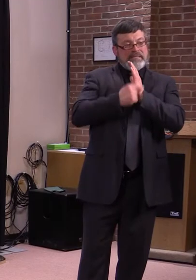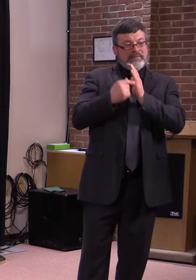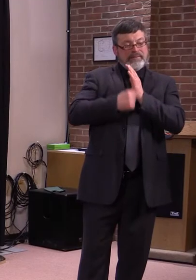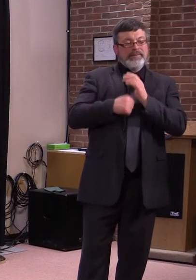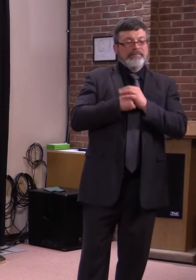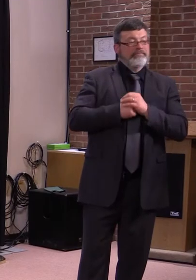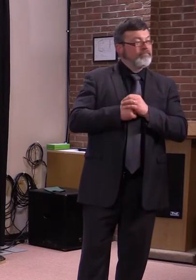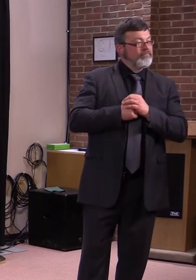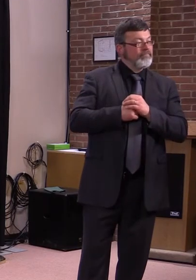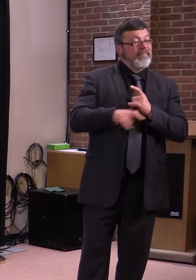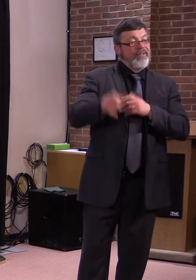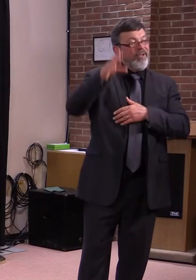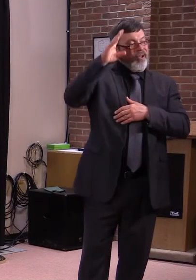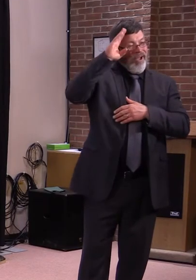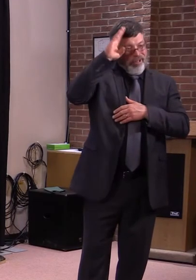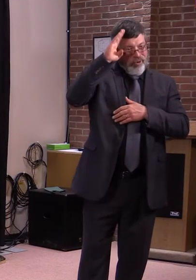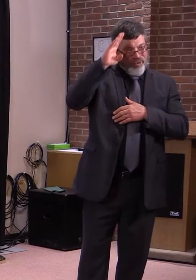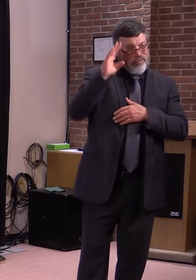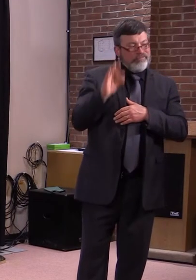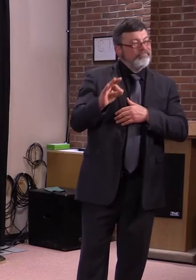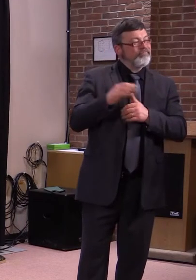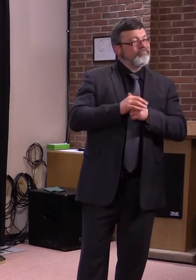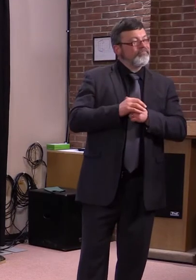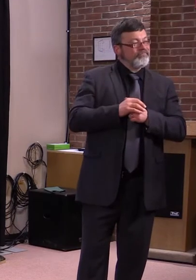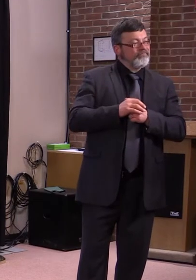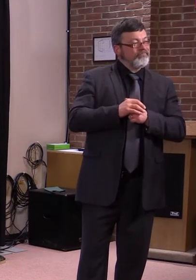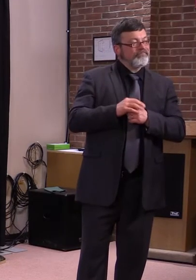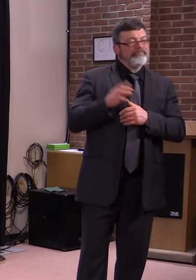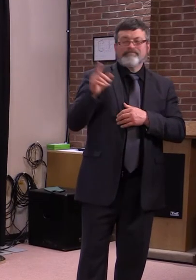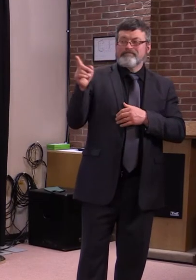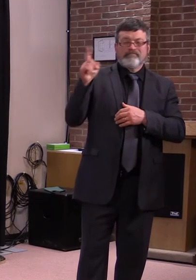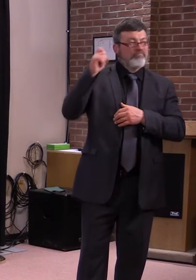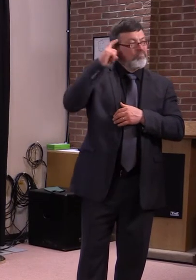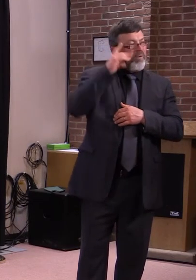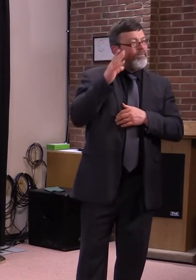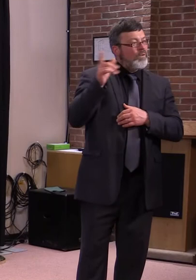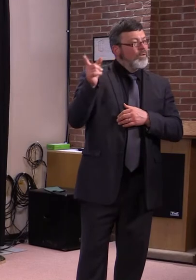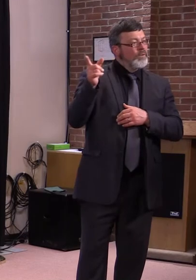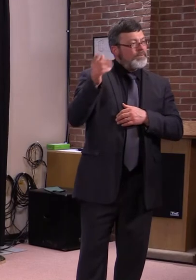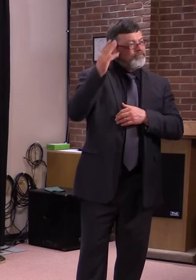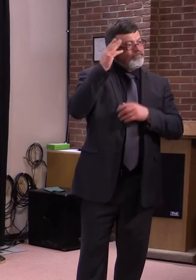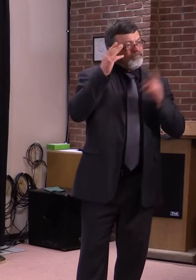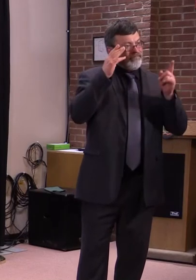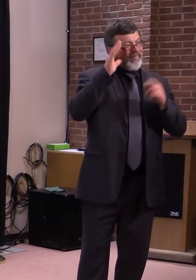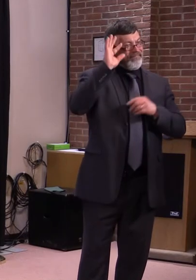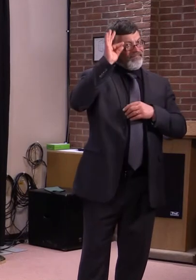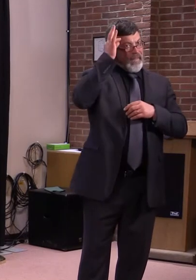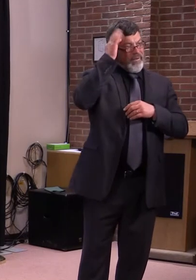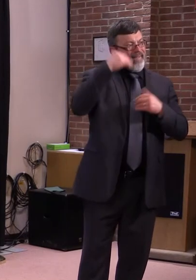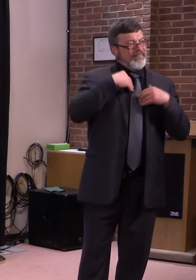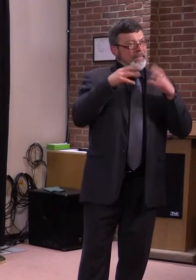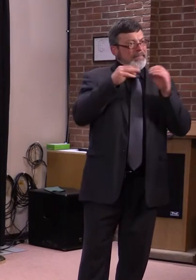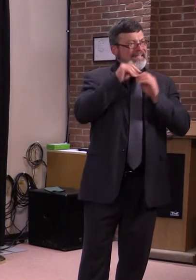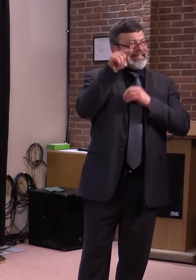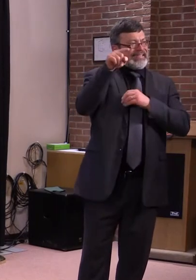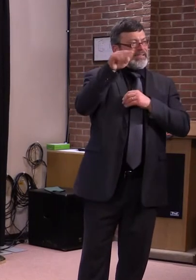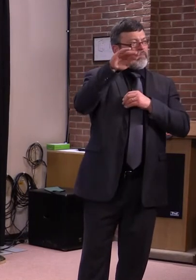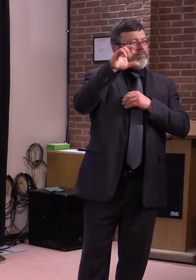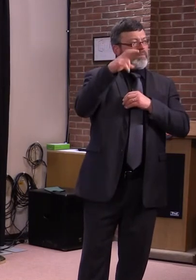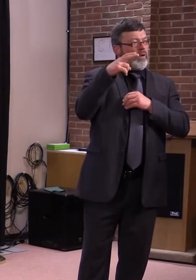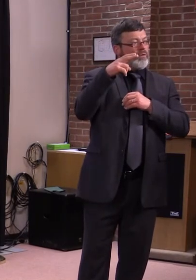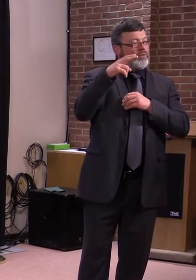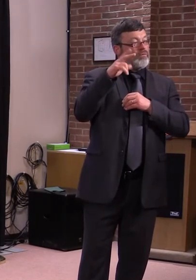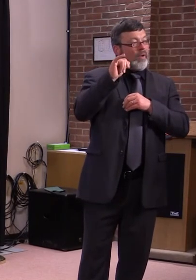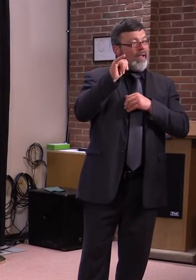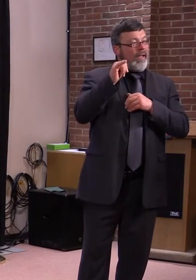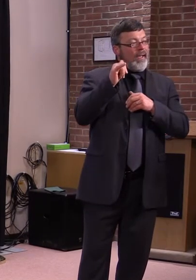Hi, Governor. As you know, the Fed is meeting in March, and it looks like they're going to raise rates by 0.5 point, and the mortgage